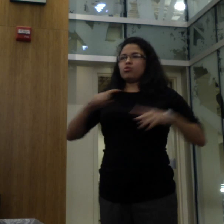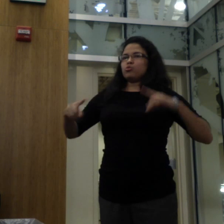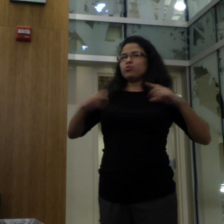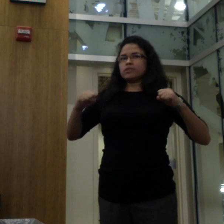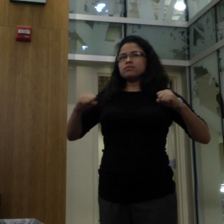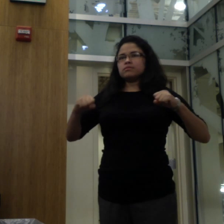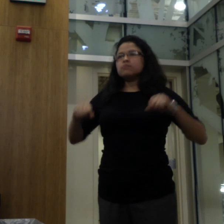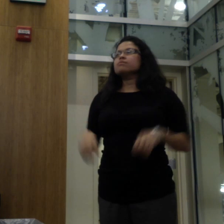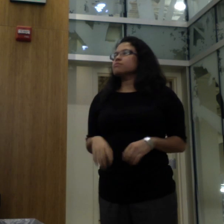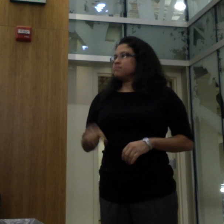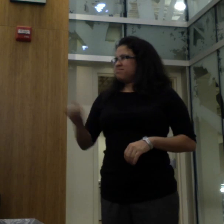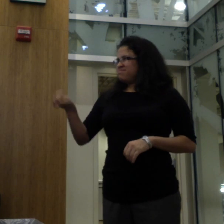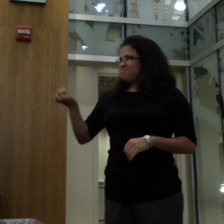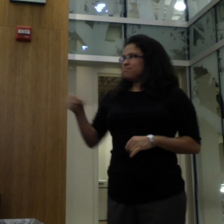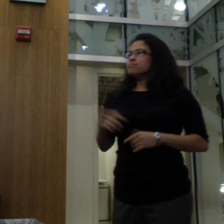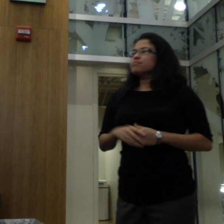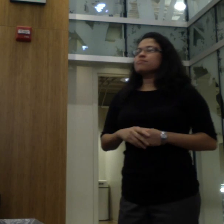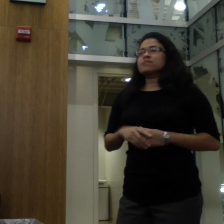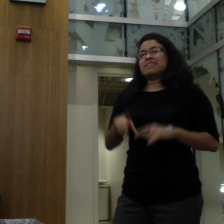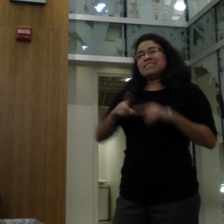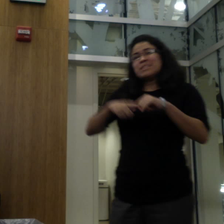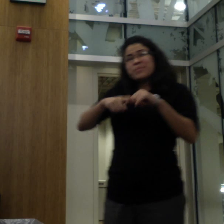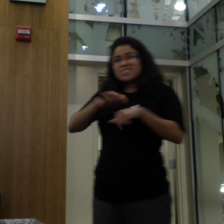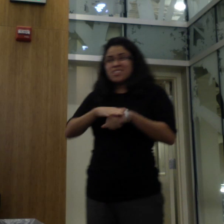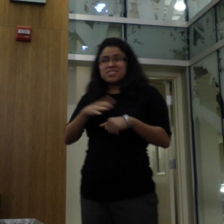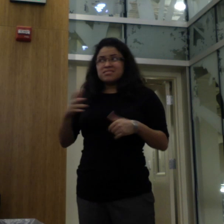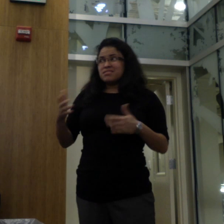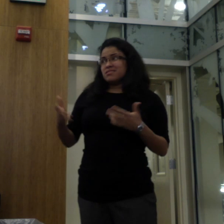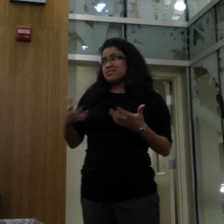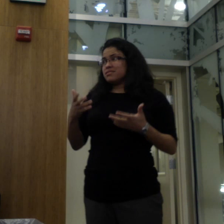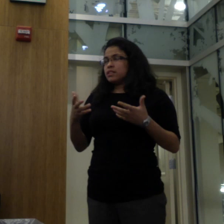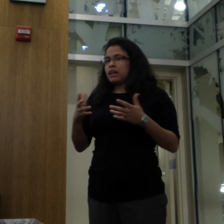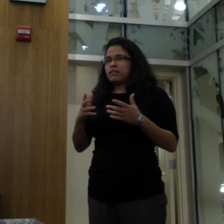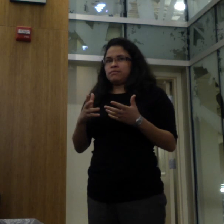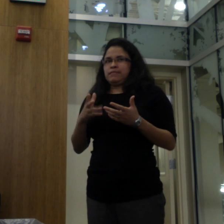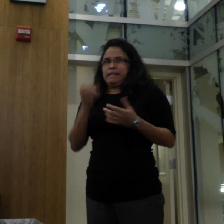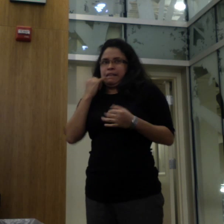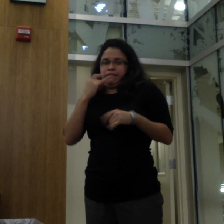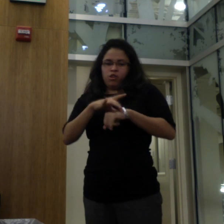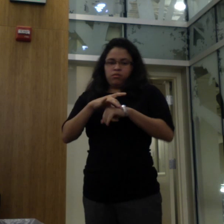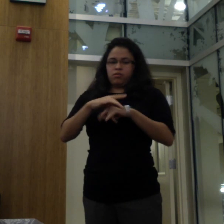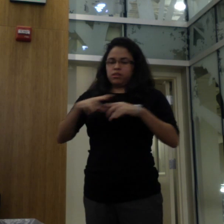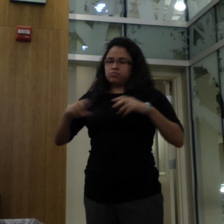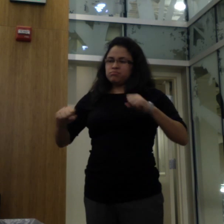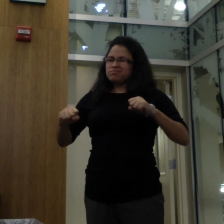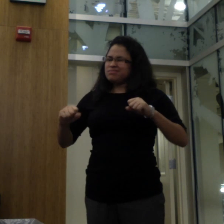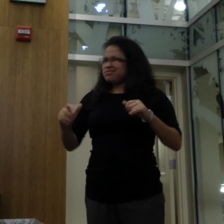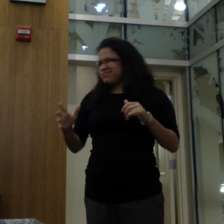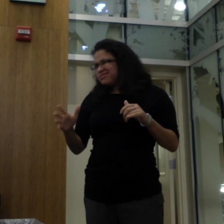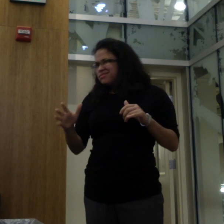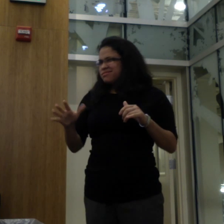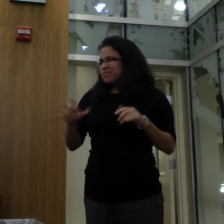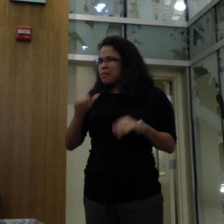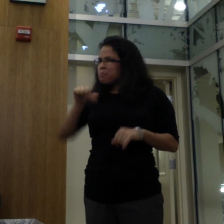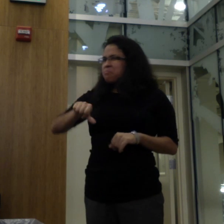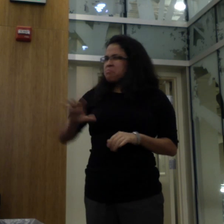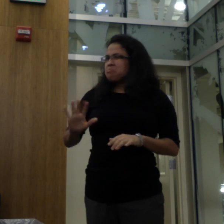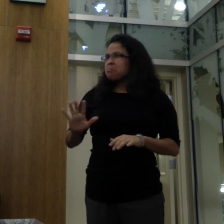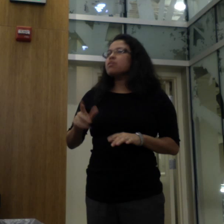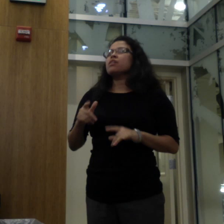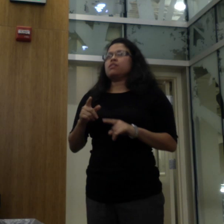Earthquake. Yeah, an earthquake, depending on, how bad the situation is, it may